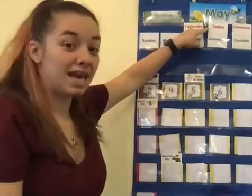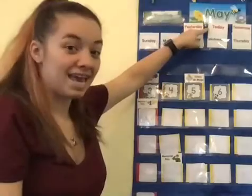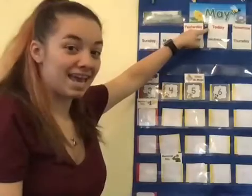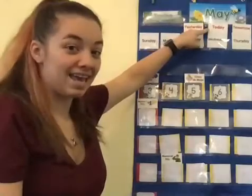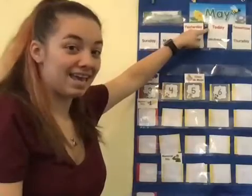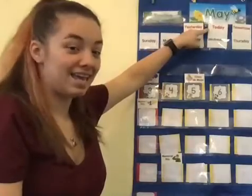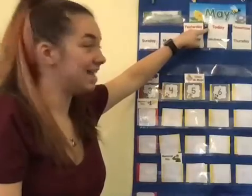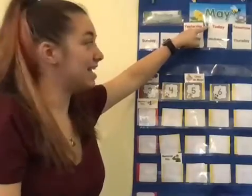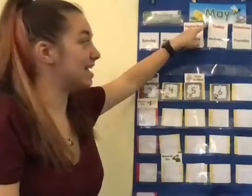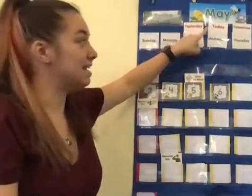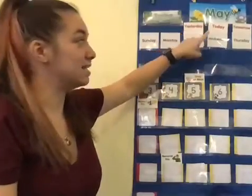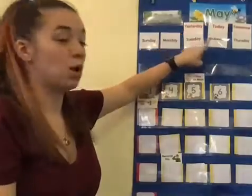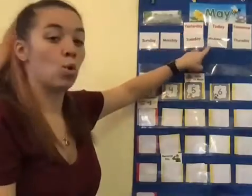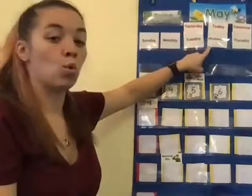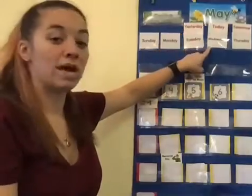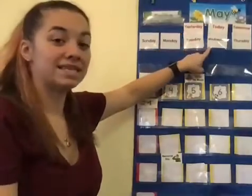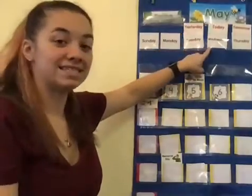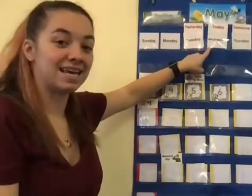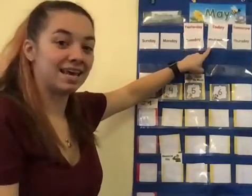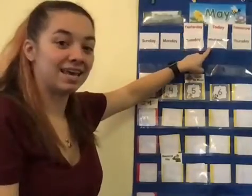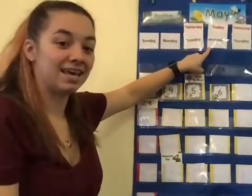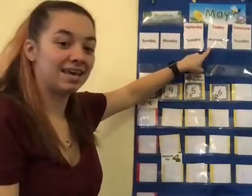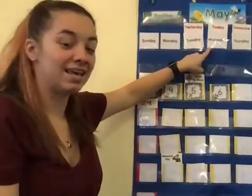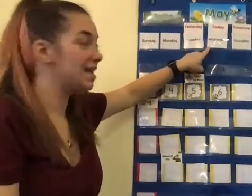Today is Wednesday,